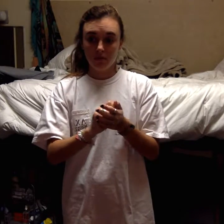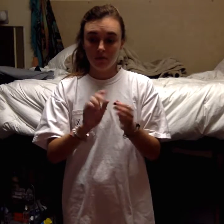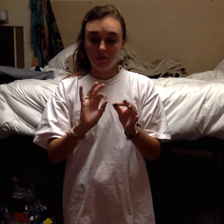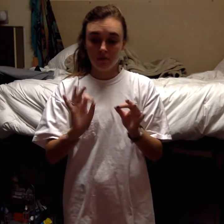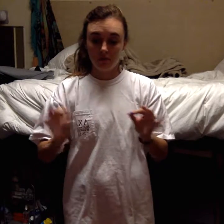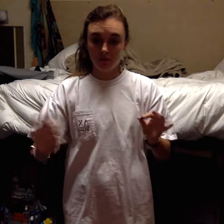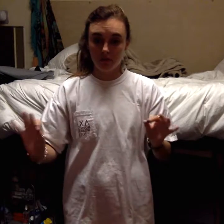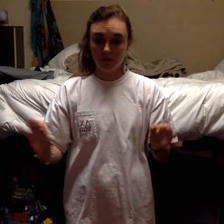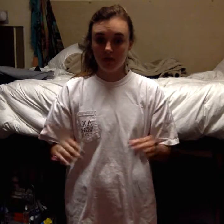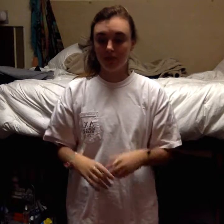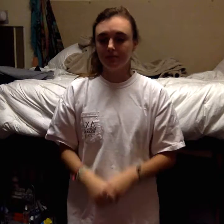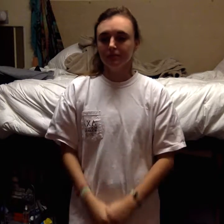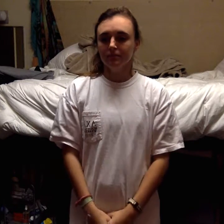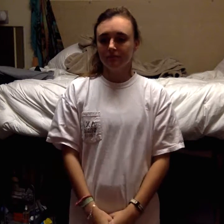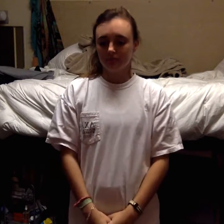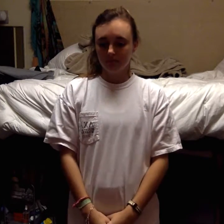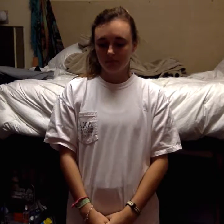the other side of the paper.